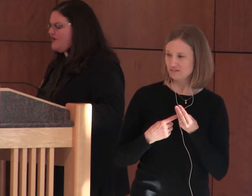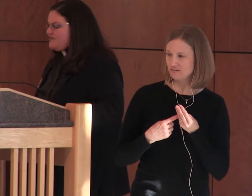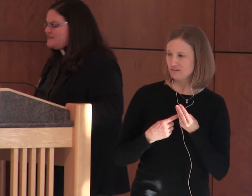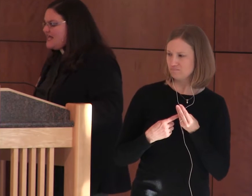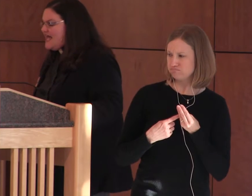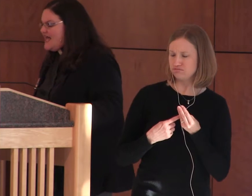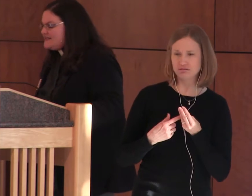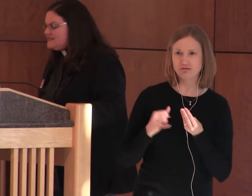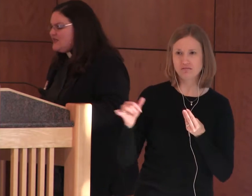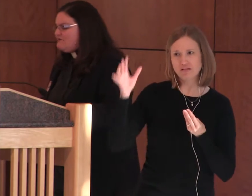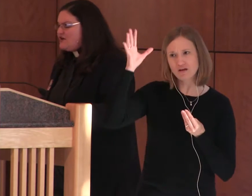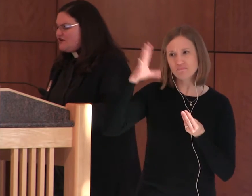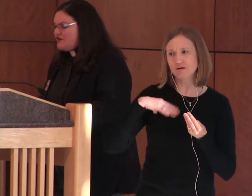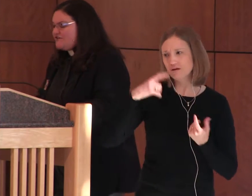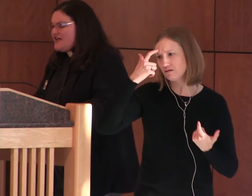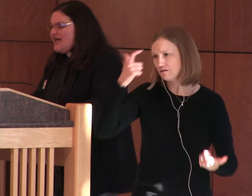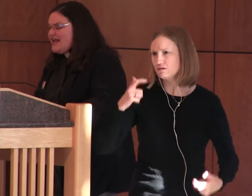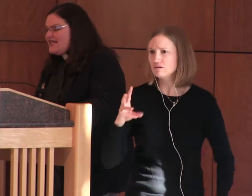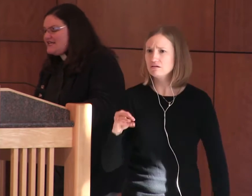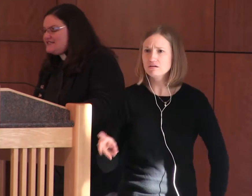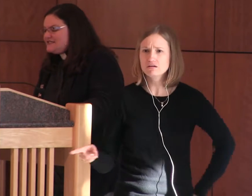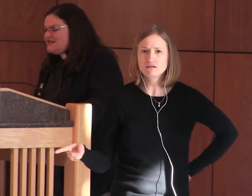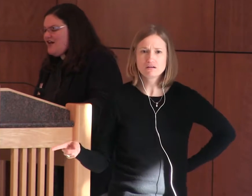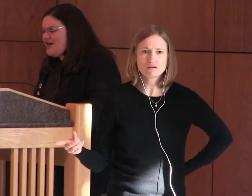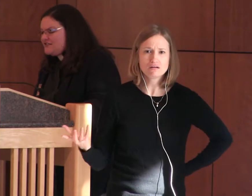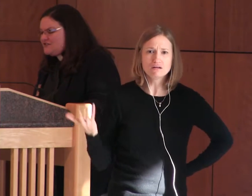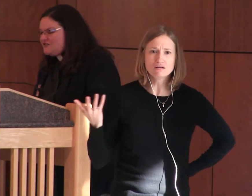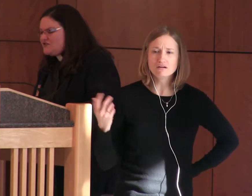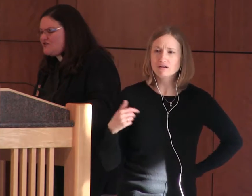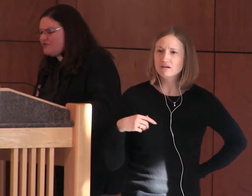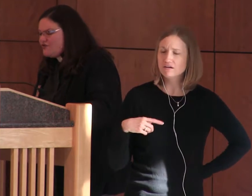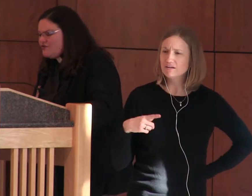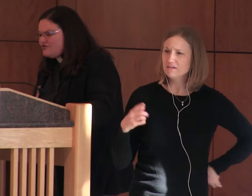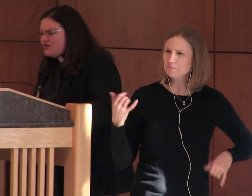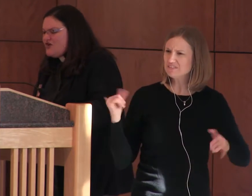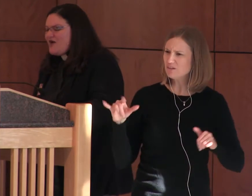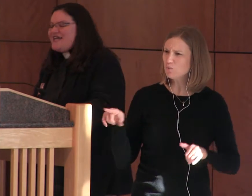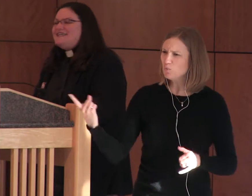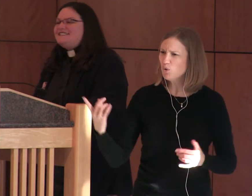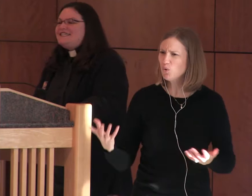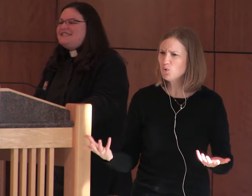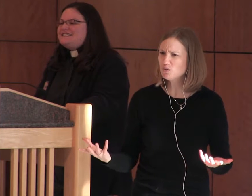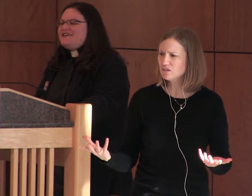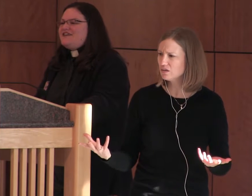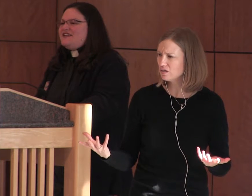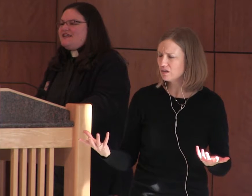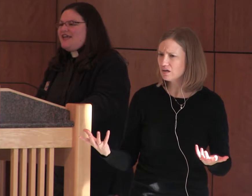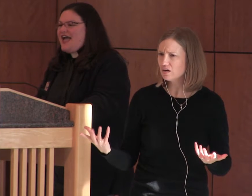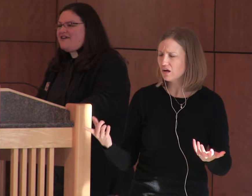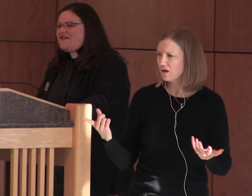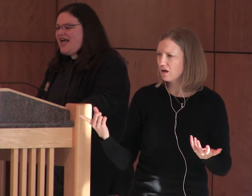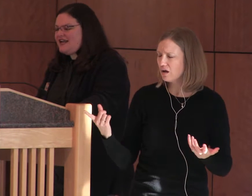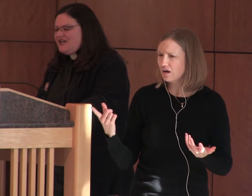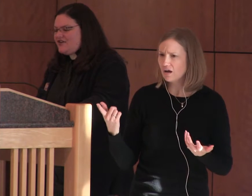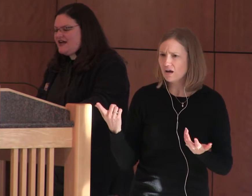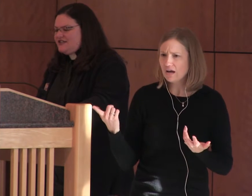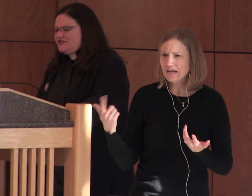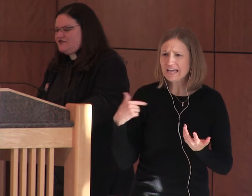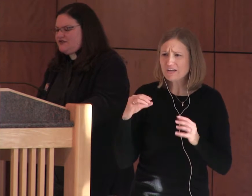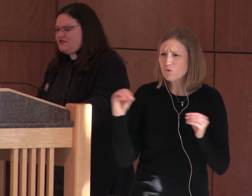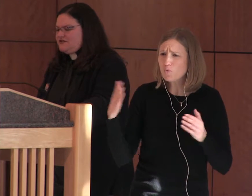"Oh, brother, this guy has some nerve, and he's also so rude. Why, he didn't even have